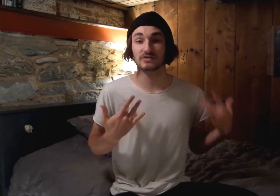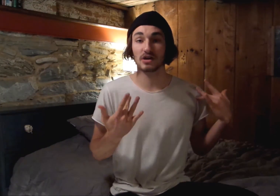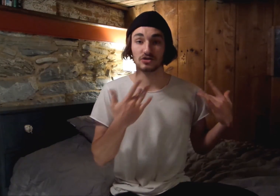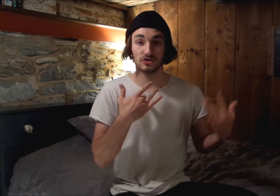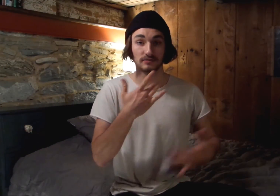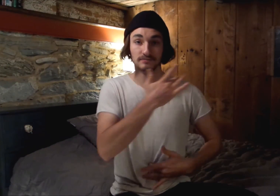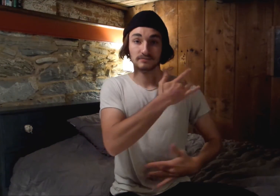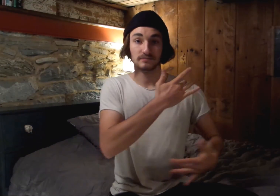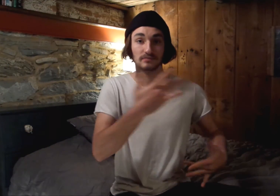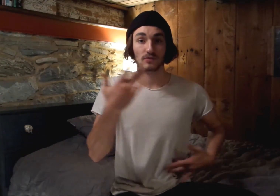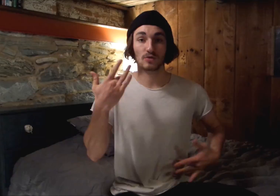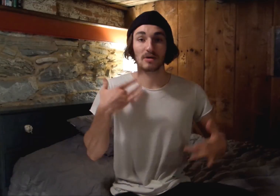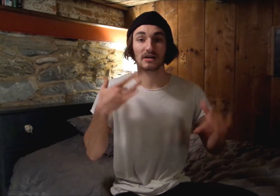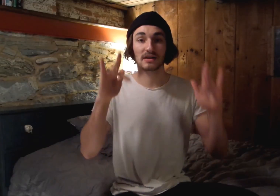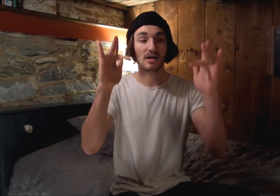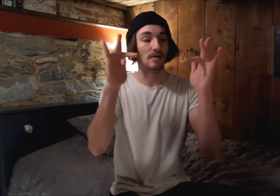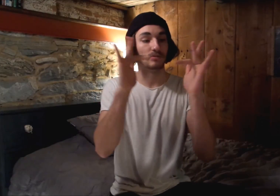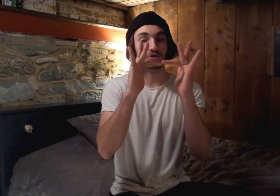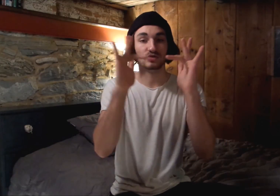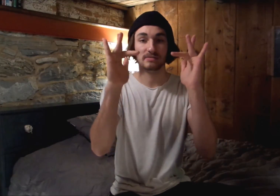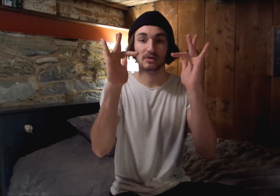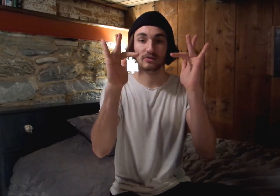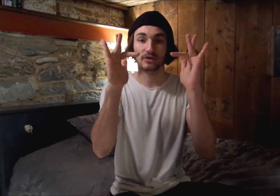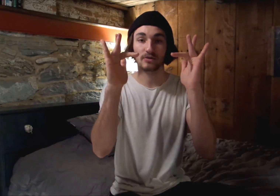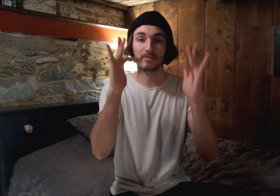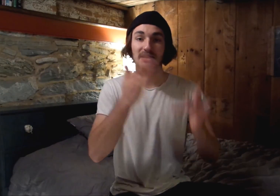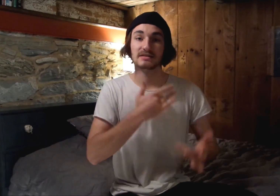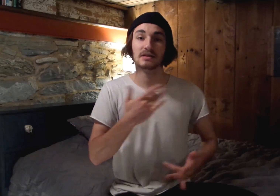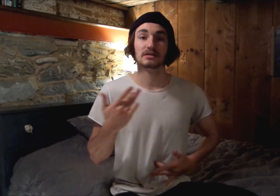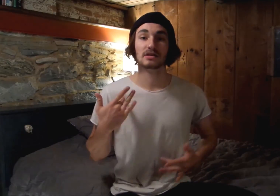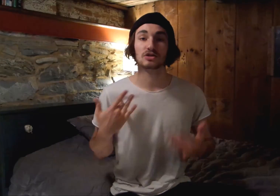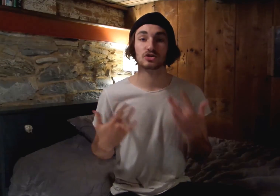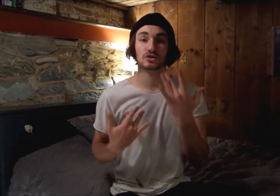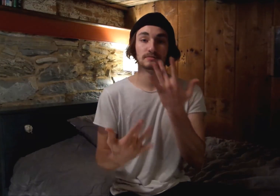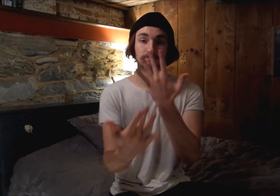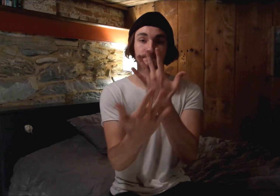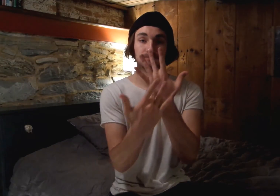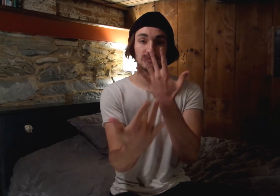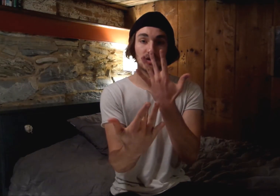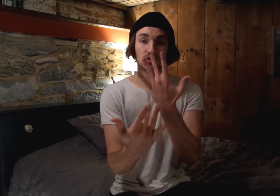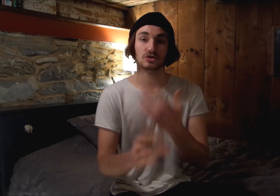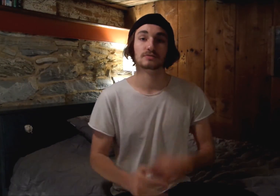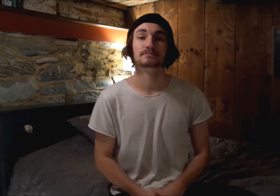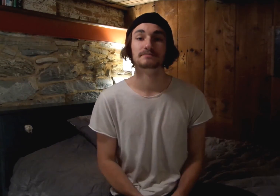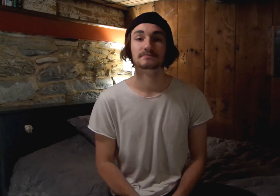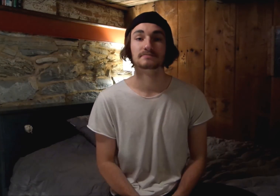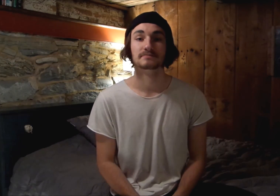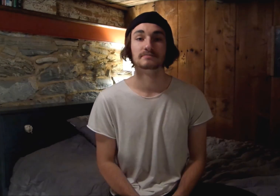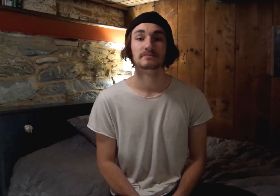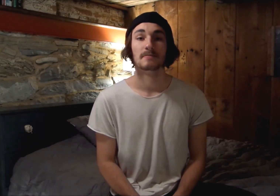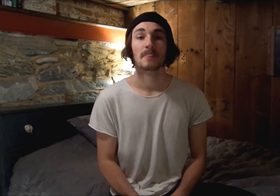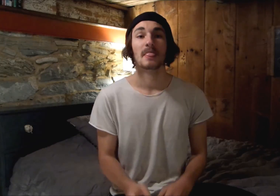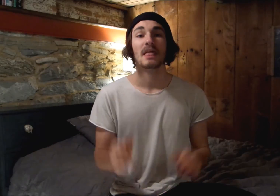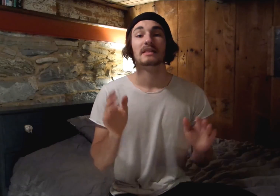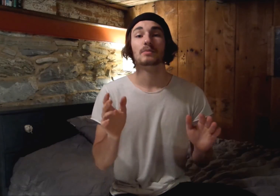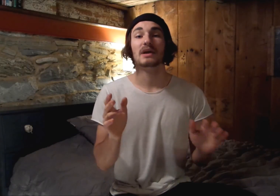touch your body, but use the middle finger bent. Touch, touch. Then we